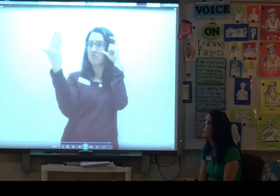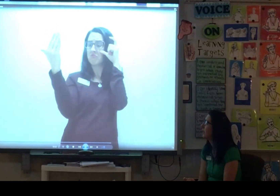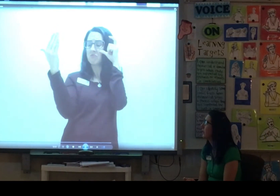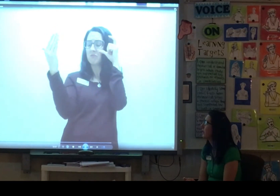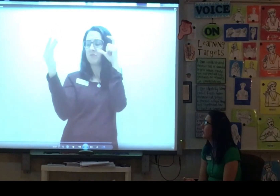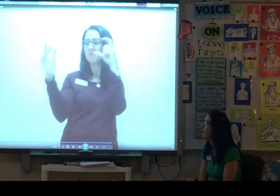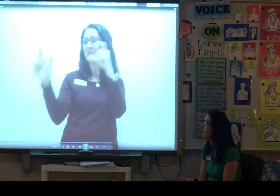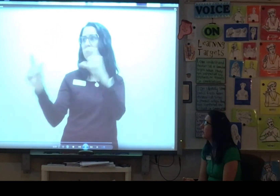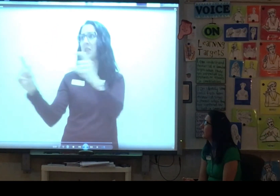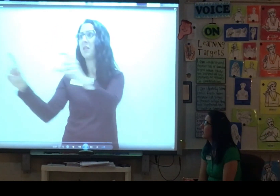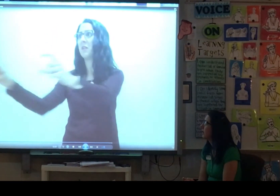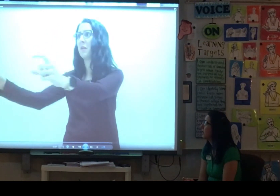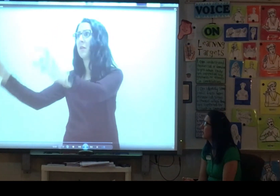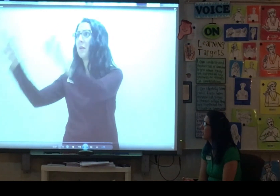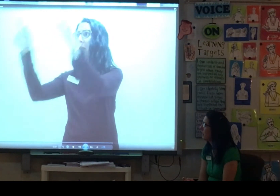class. Looking.